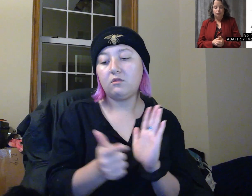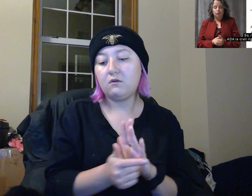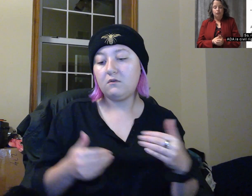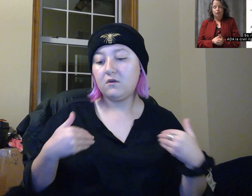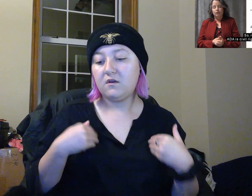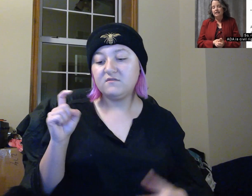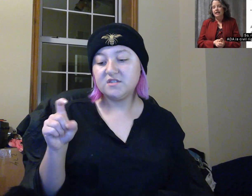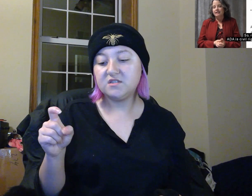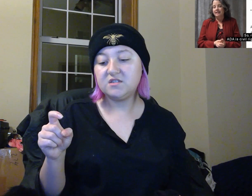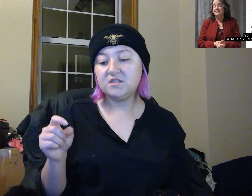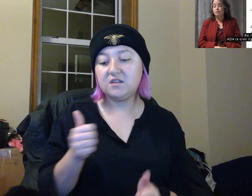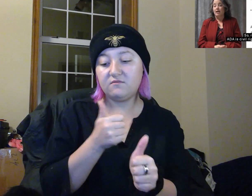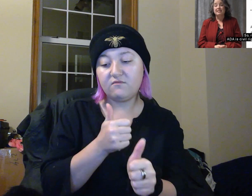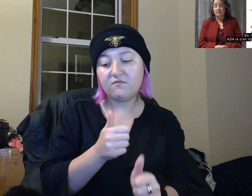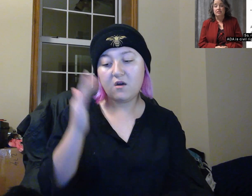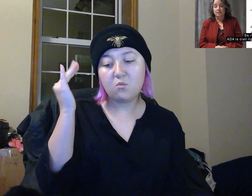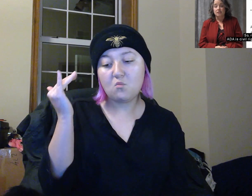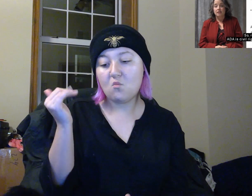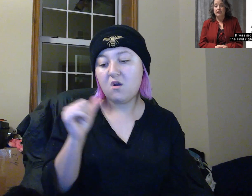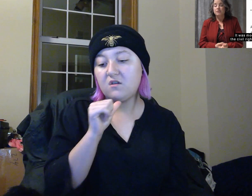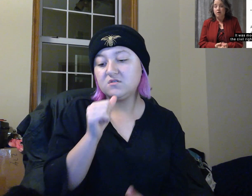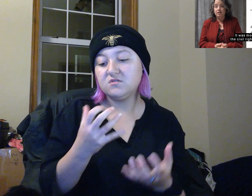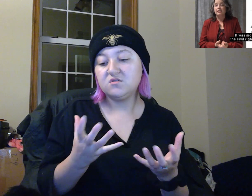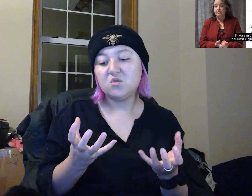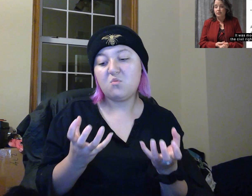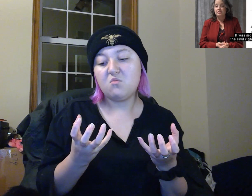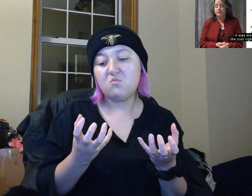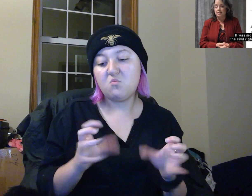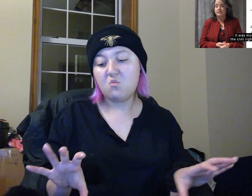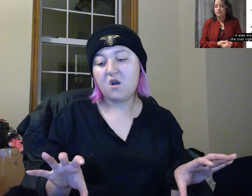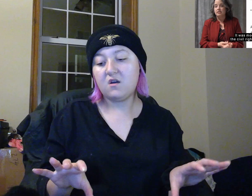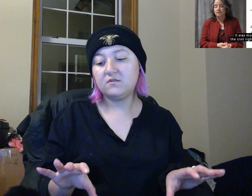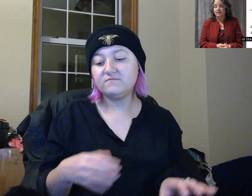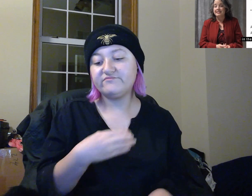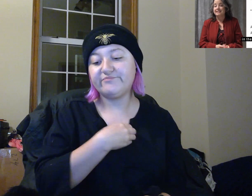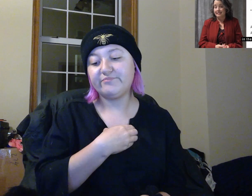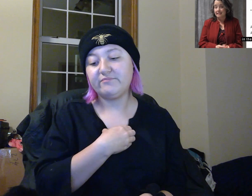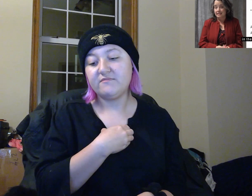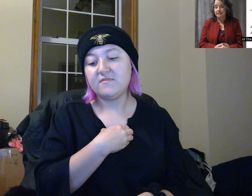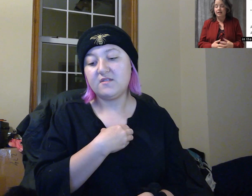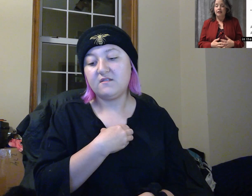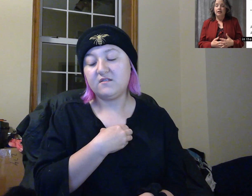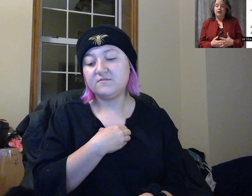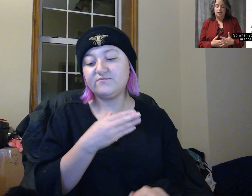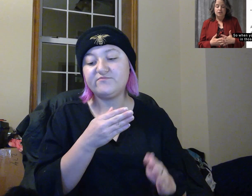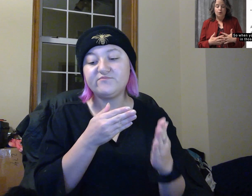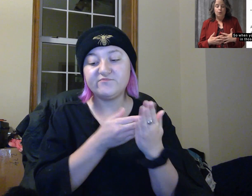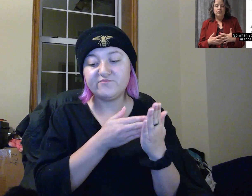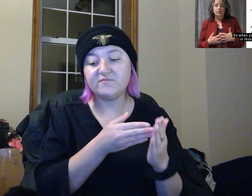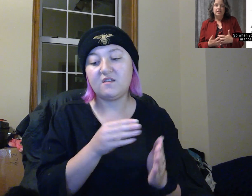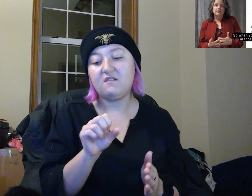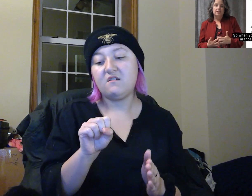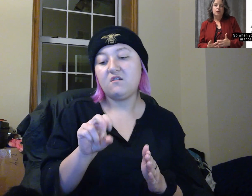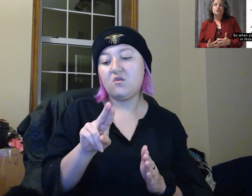So really, ADA is civil rights legislation. It was modeled after the civil rights legislation in the 1960s. So